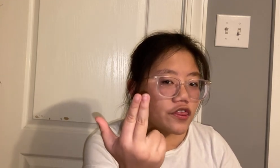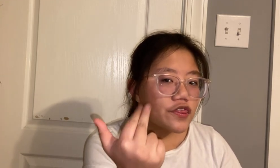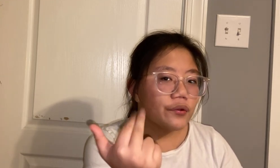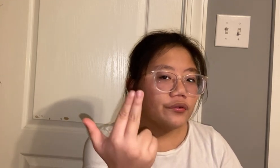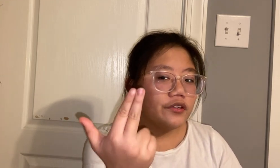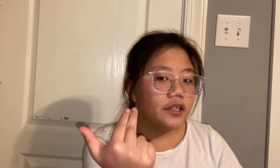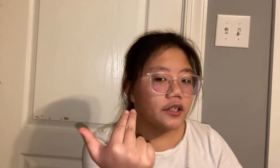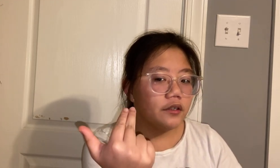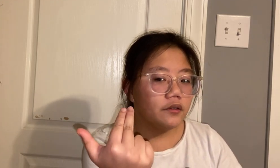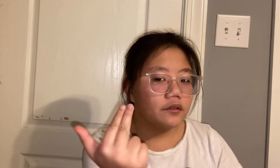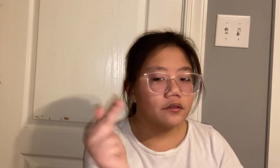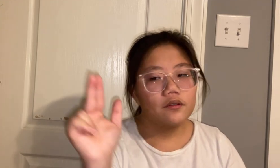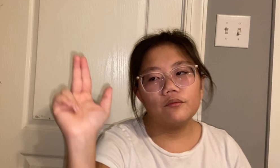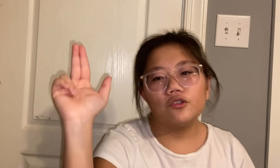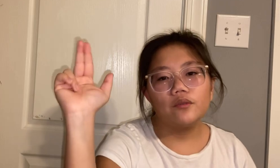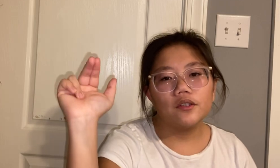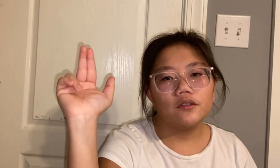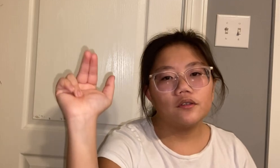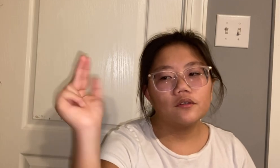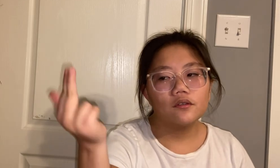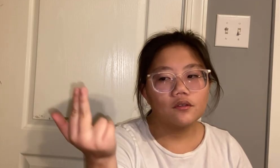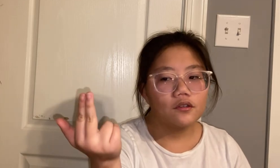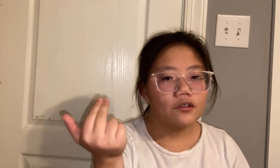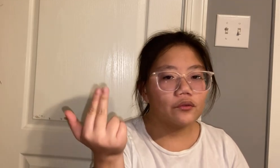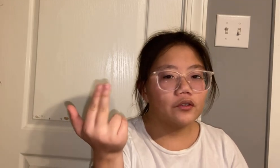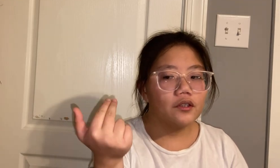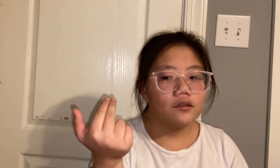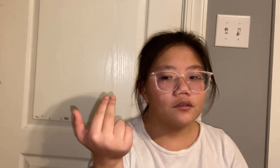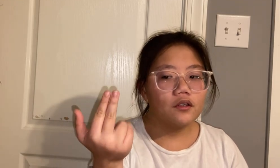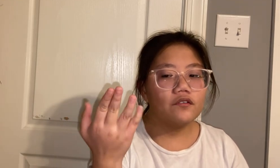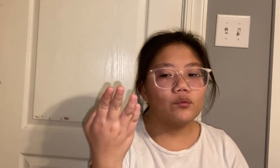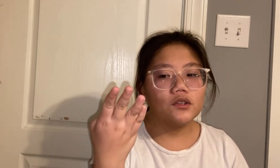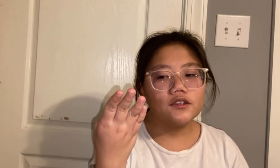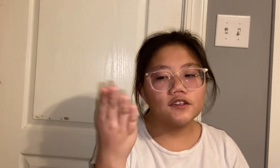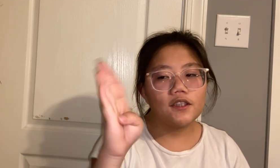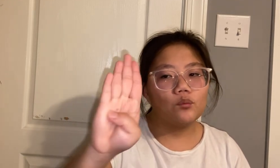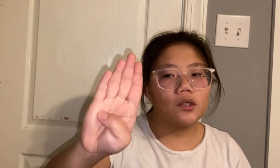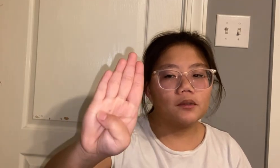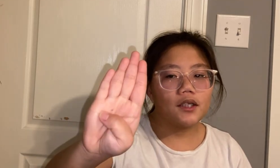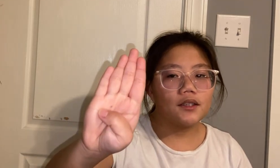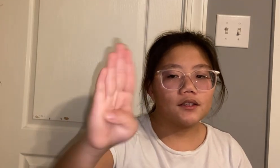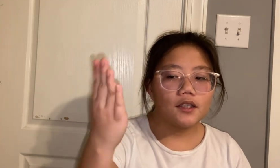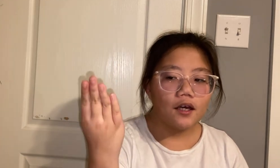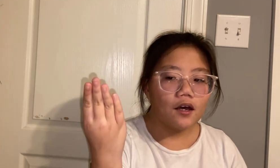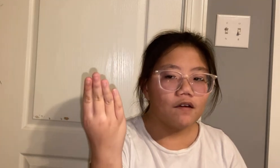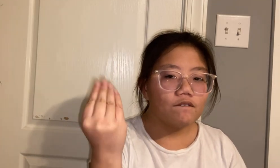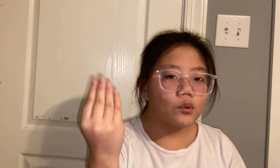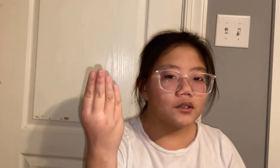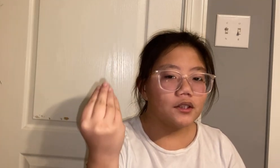twelve thirteen i'm just doing this thirteen and then fourteen is the same way but like this fourteen